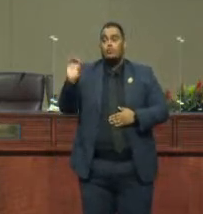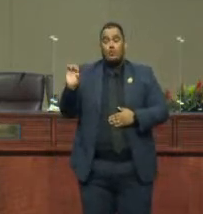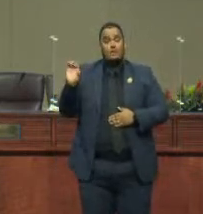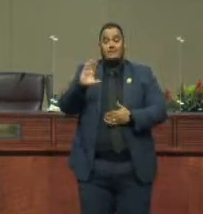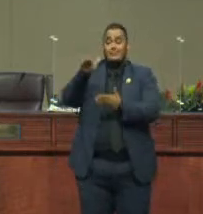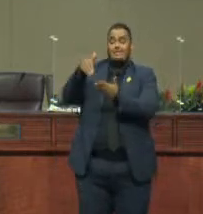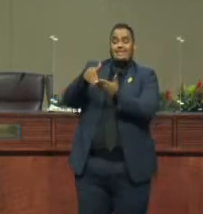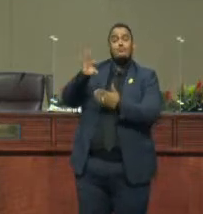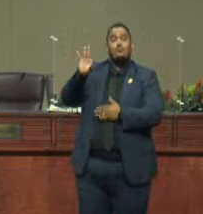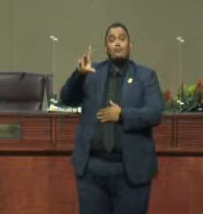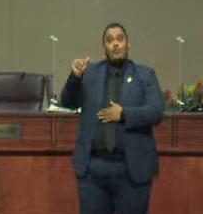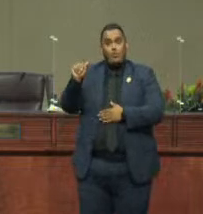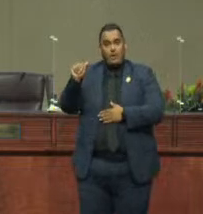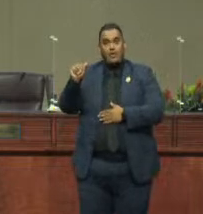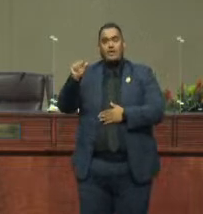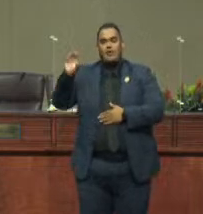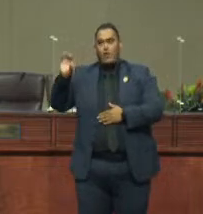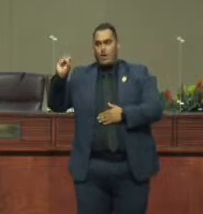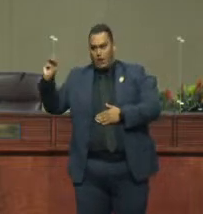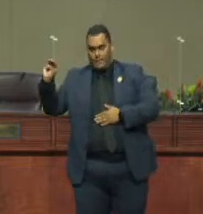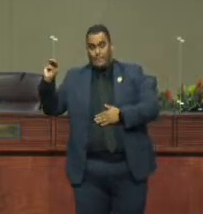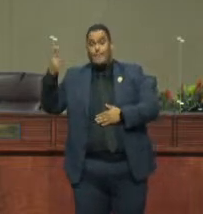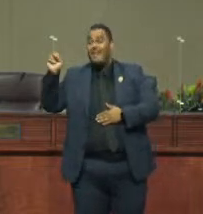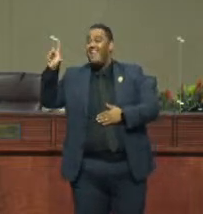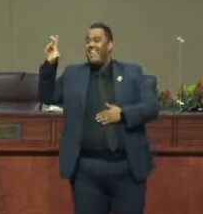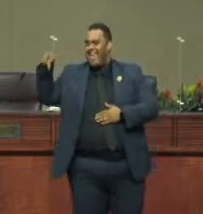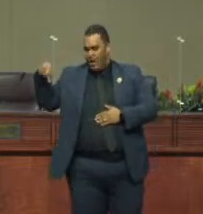CareerSourceCentralFlorida.com. Helps here.